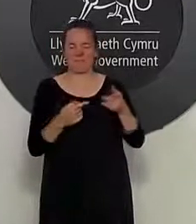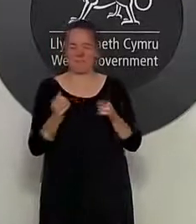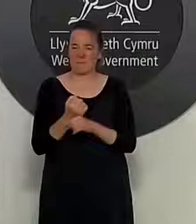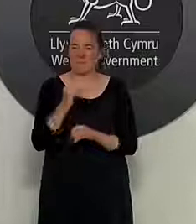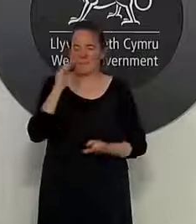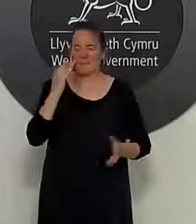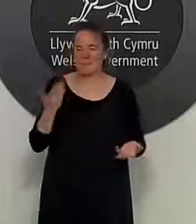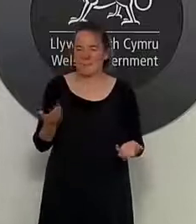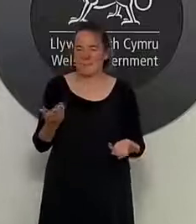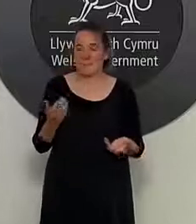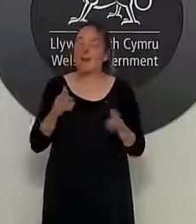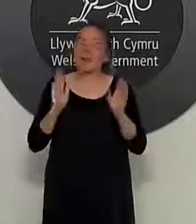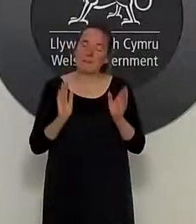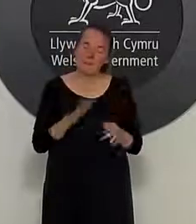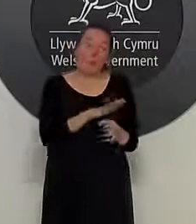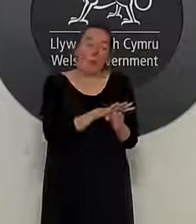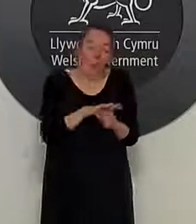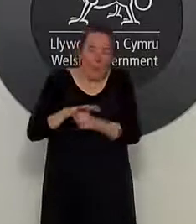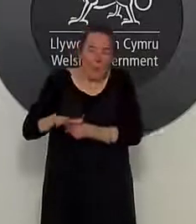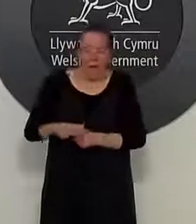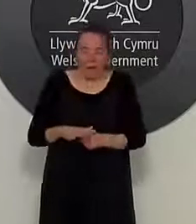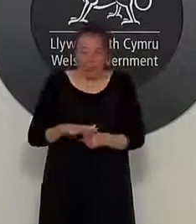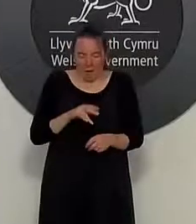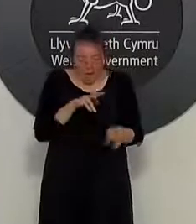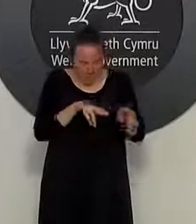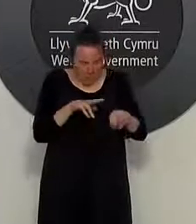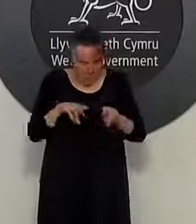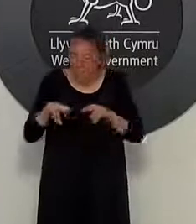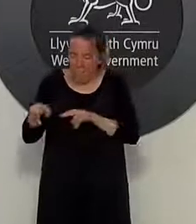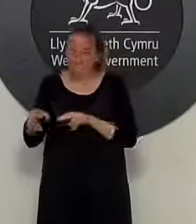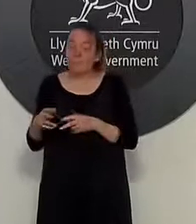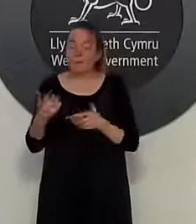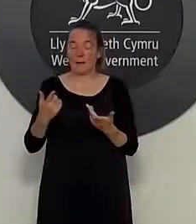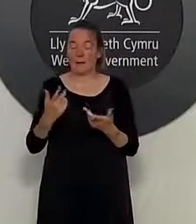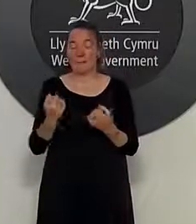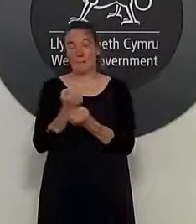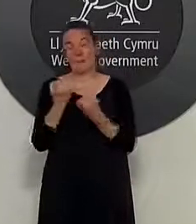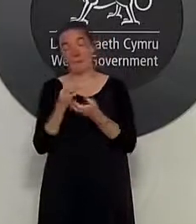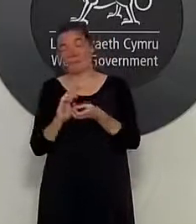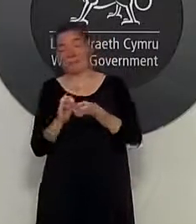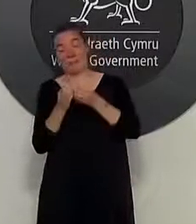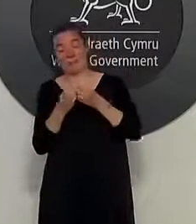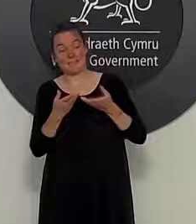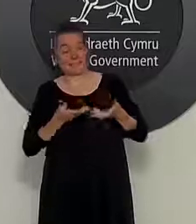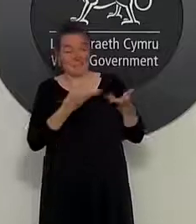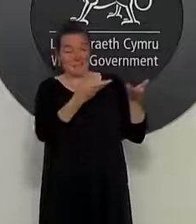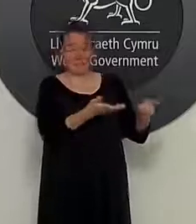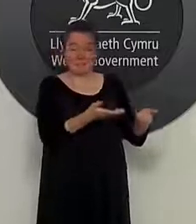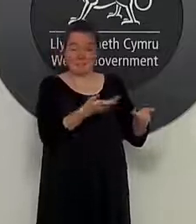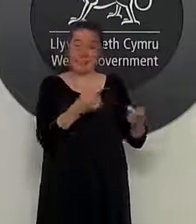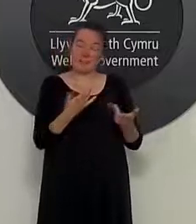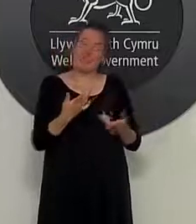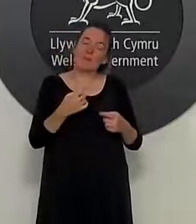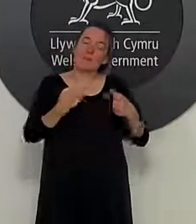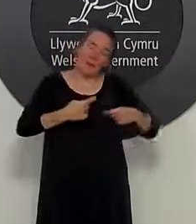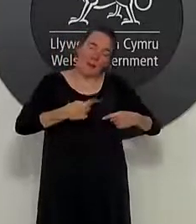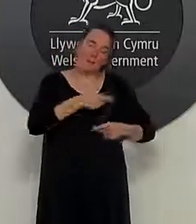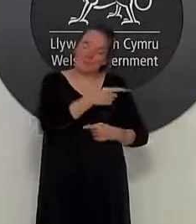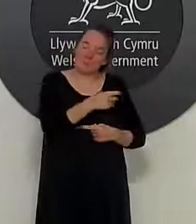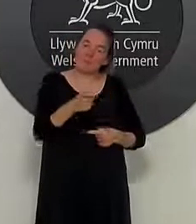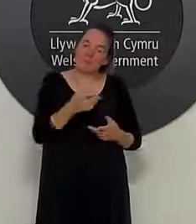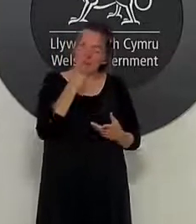locally assessed, and the powers that we have provided allows that local response then to be drawn together.